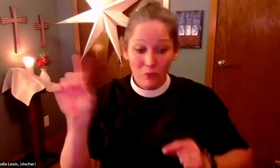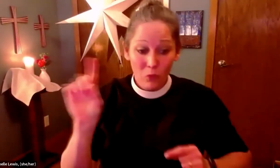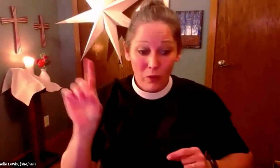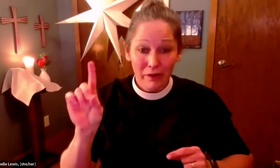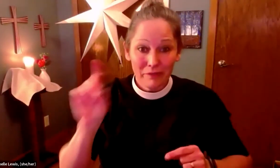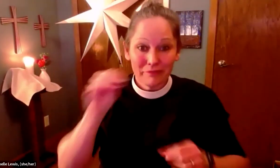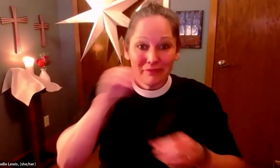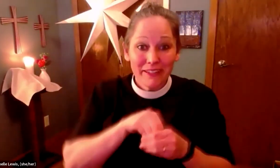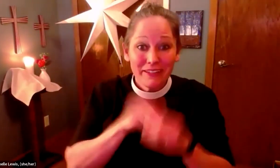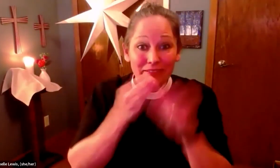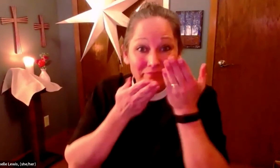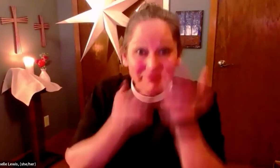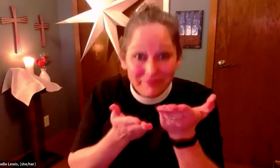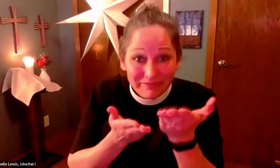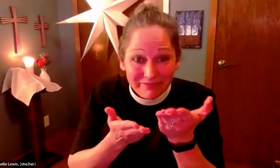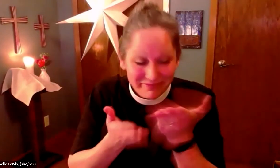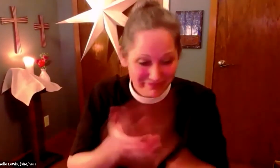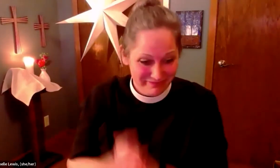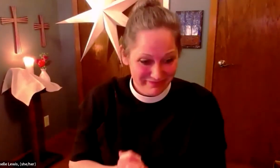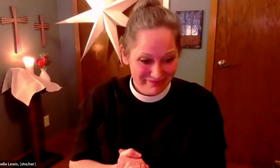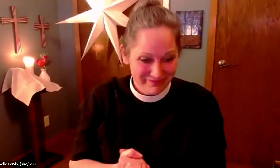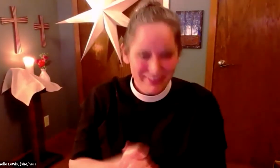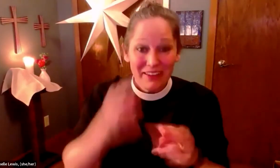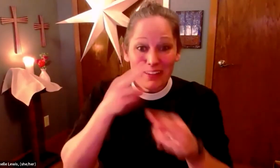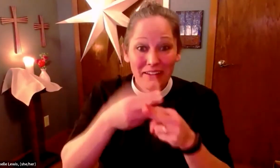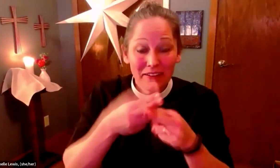lives in you,